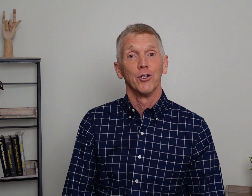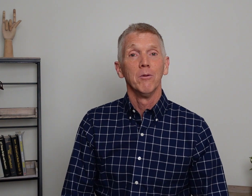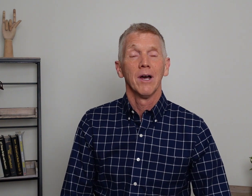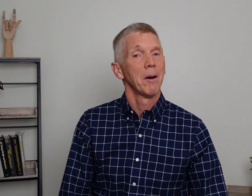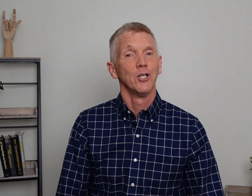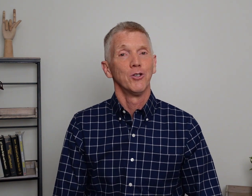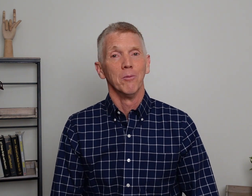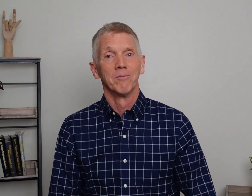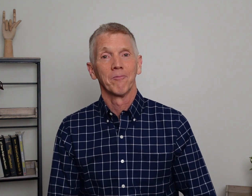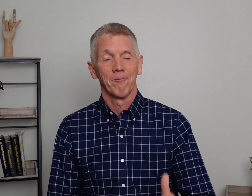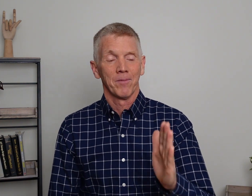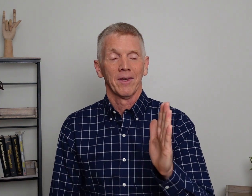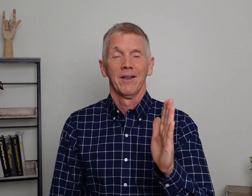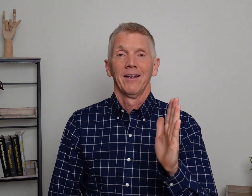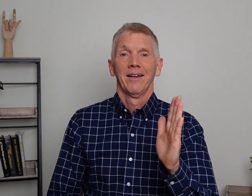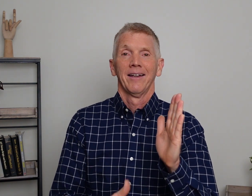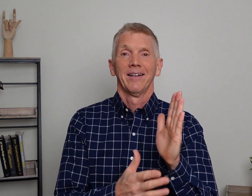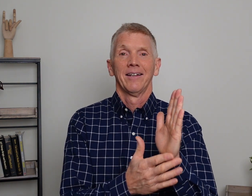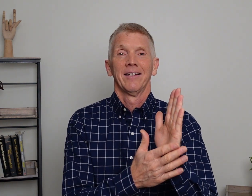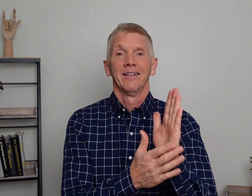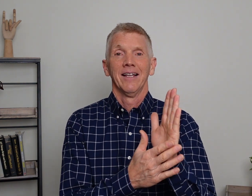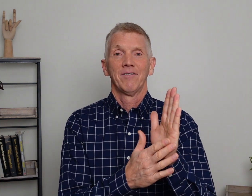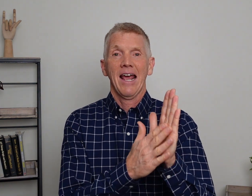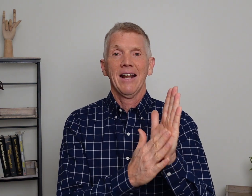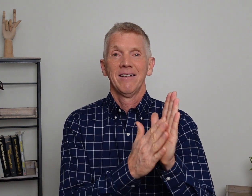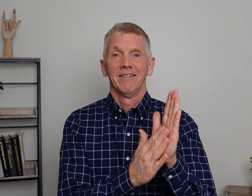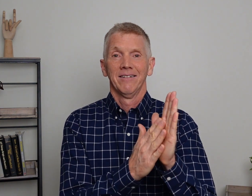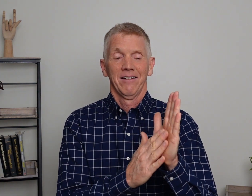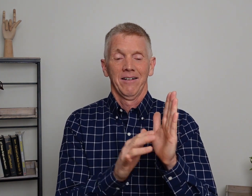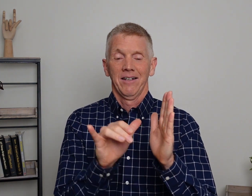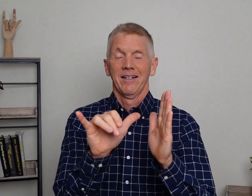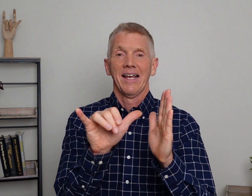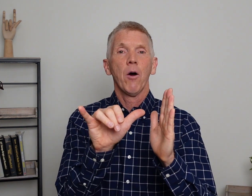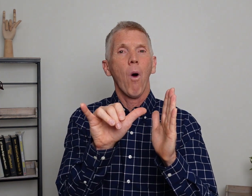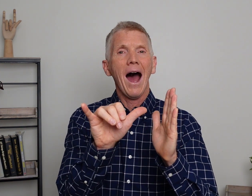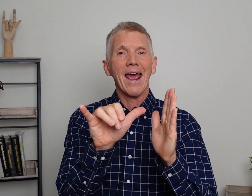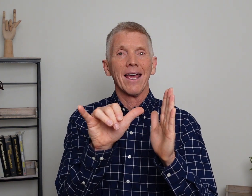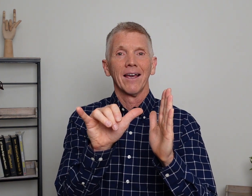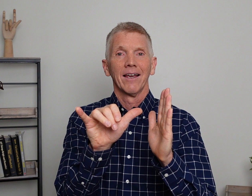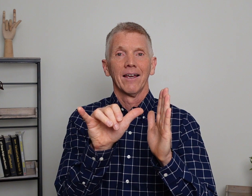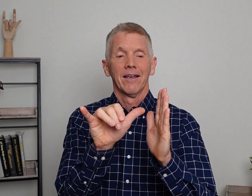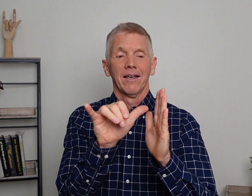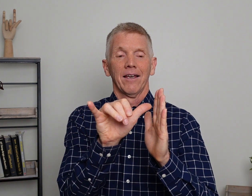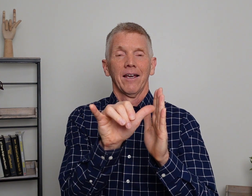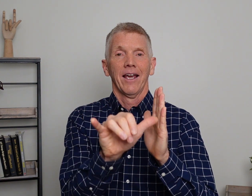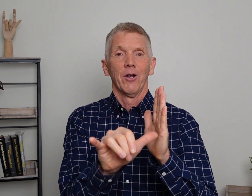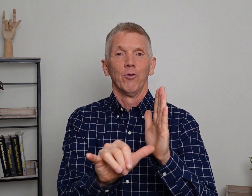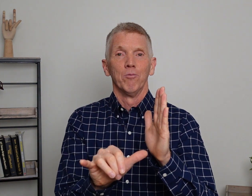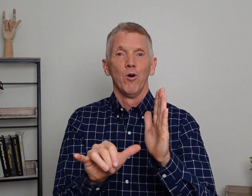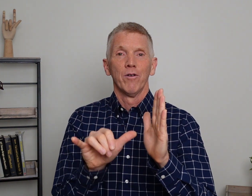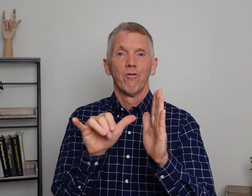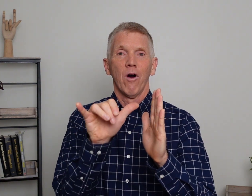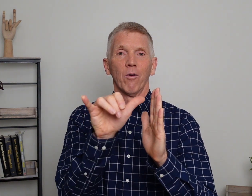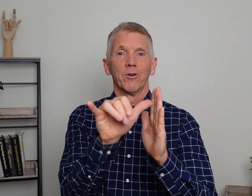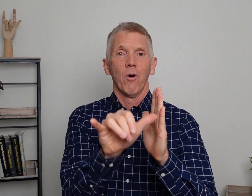YouTube, how about YouTube? Left hand, take a Y and move it forward